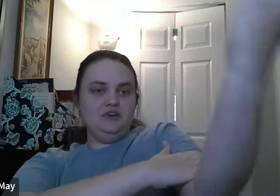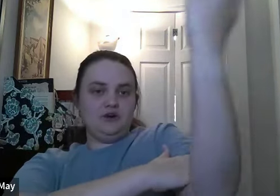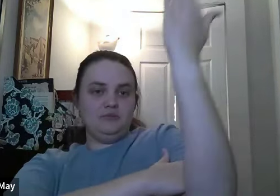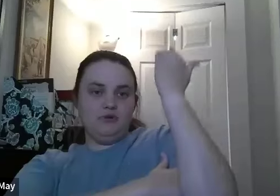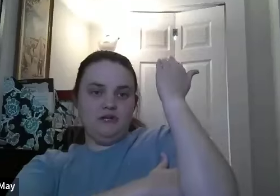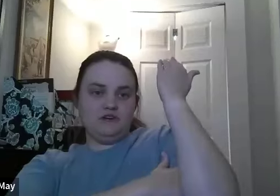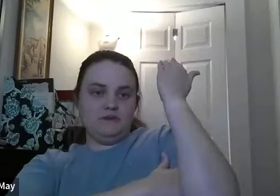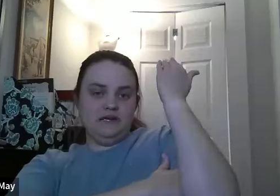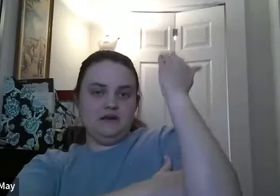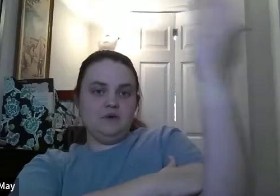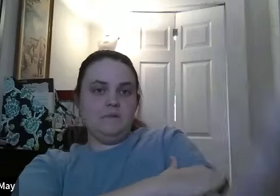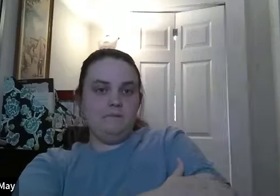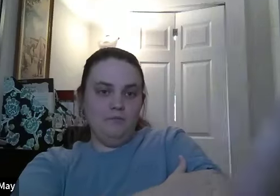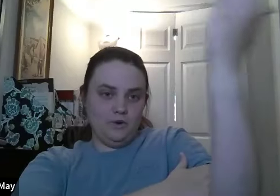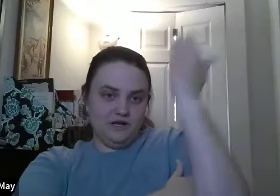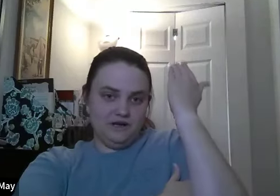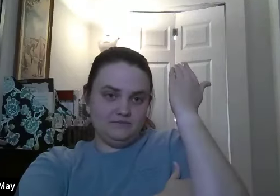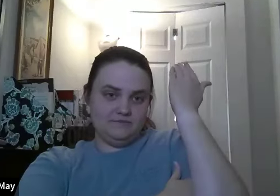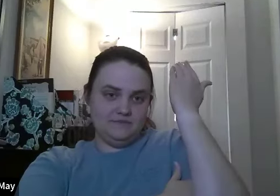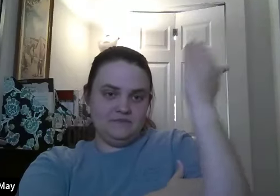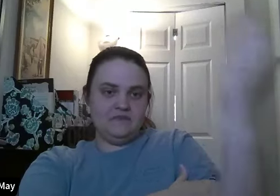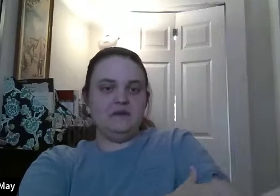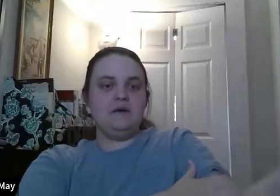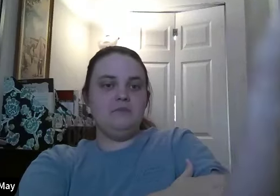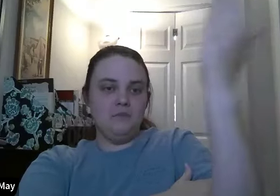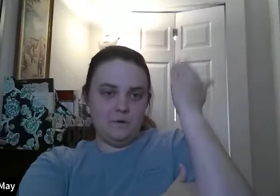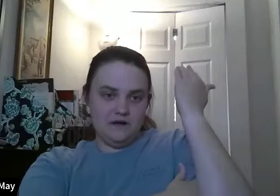you're going to bring your dominant hand up. Morning. Morning.